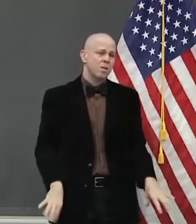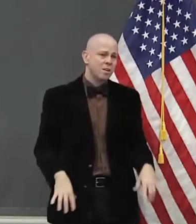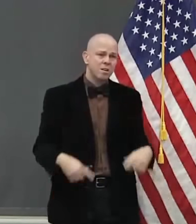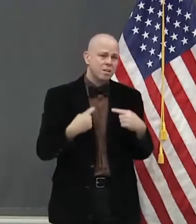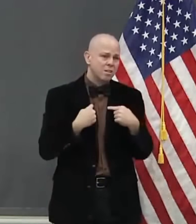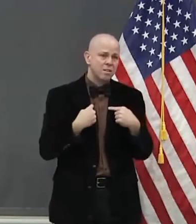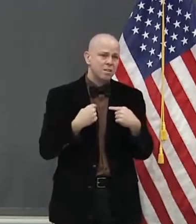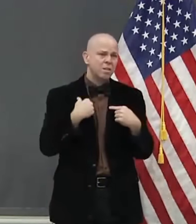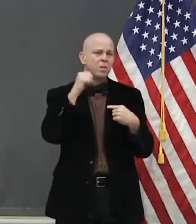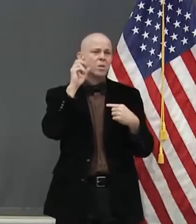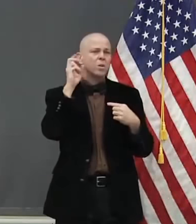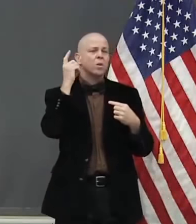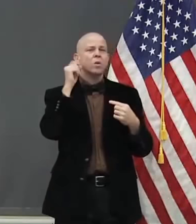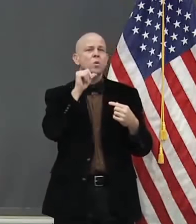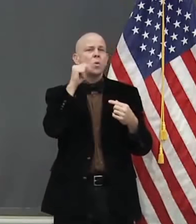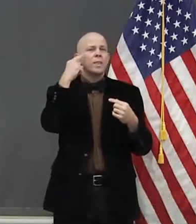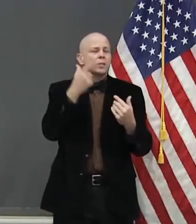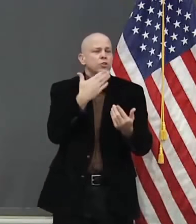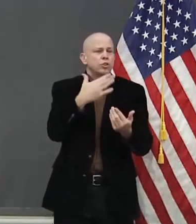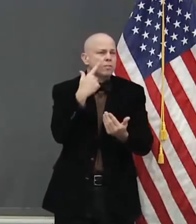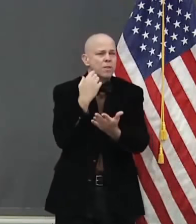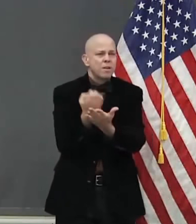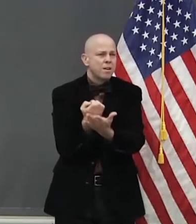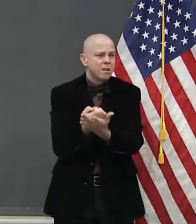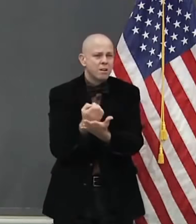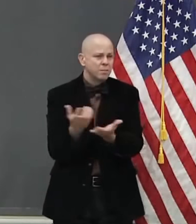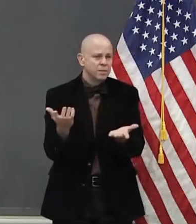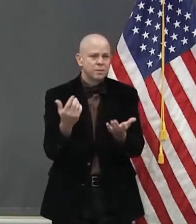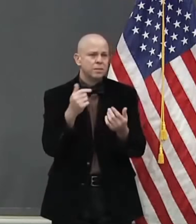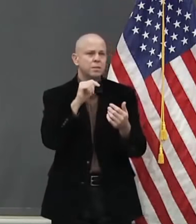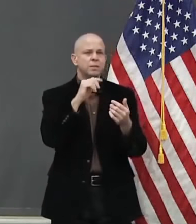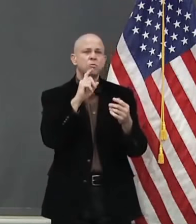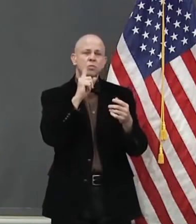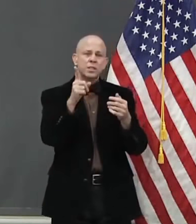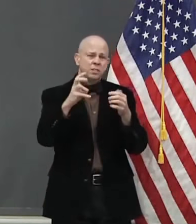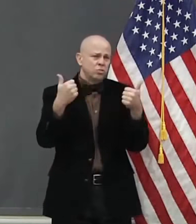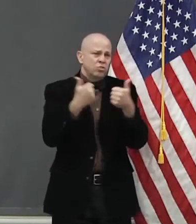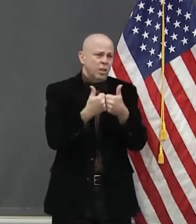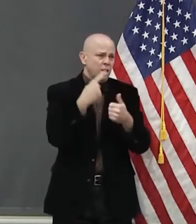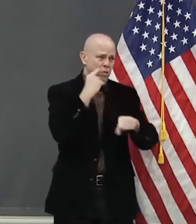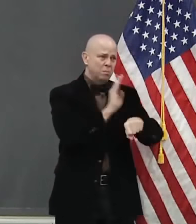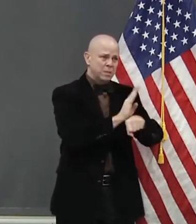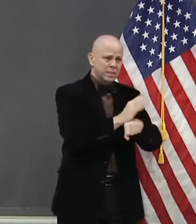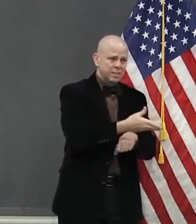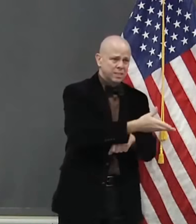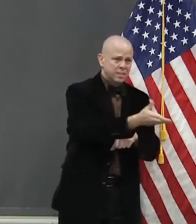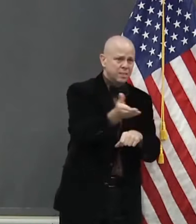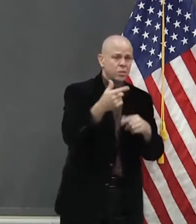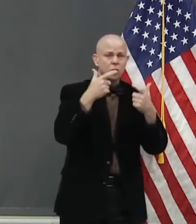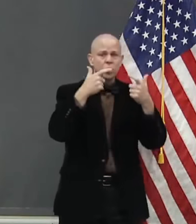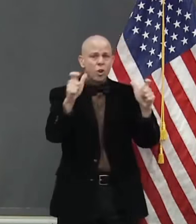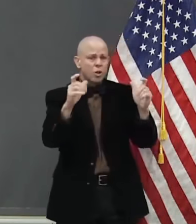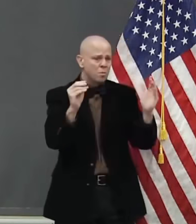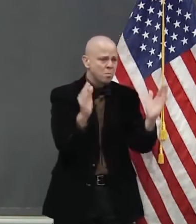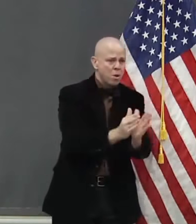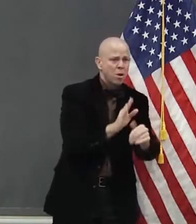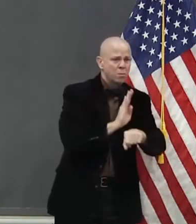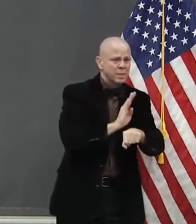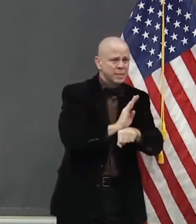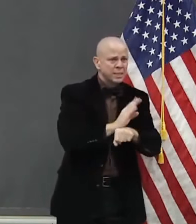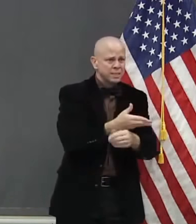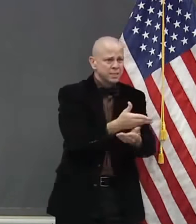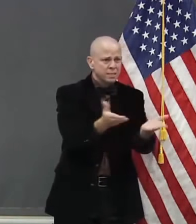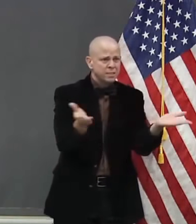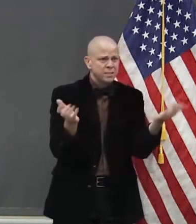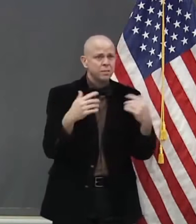our economy. It is challenging for our businesses, both large and small. That's why I'm asking Oregonians